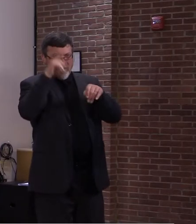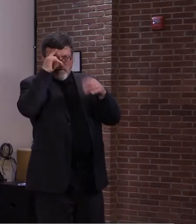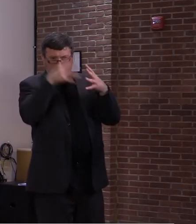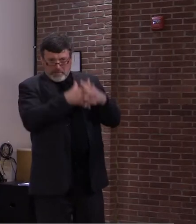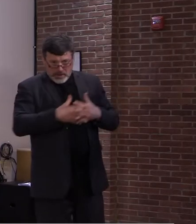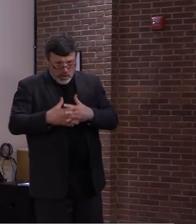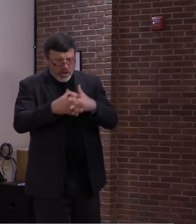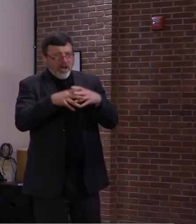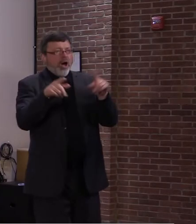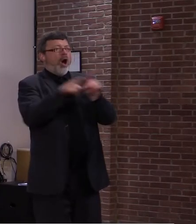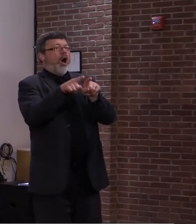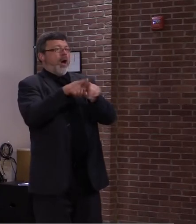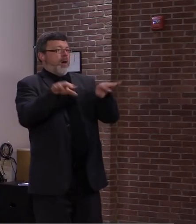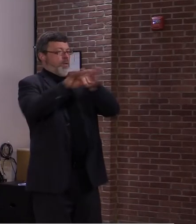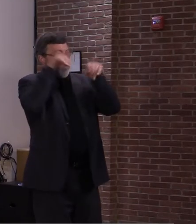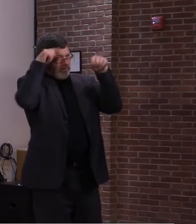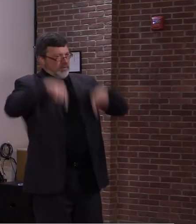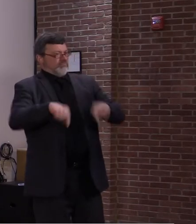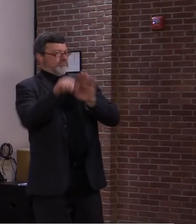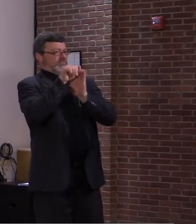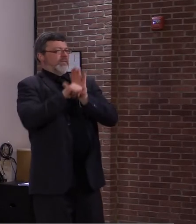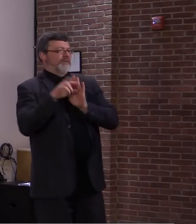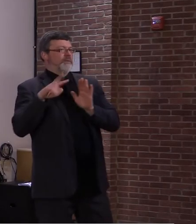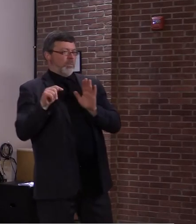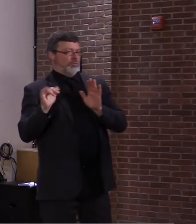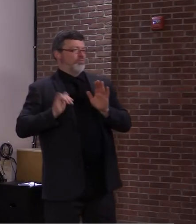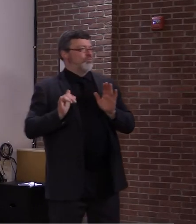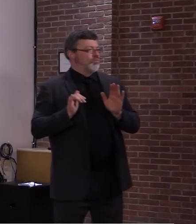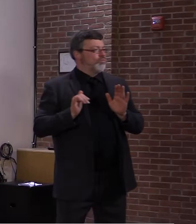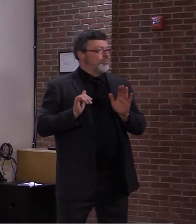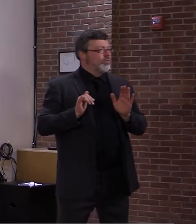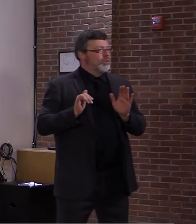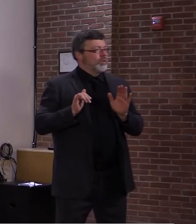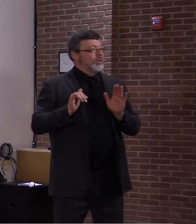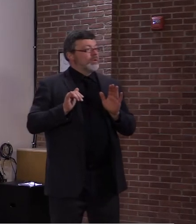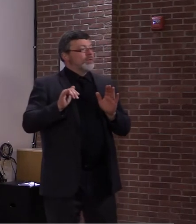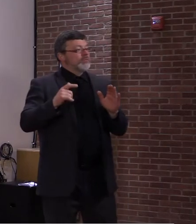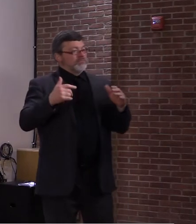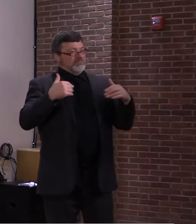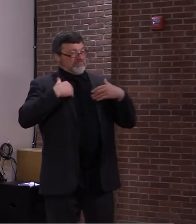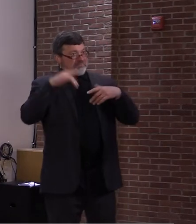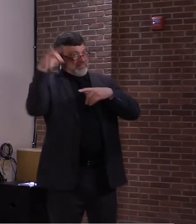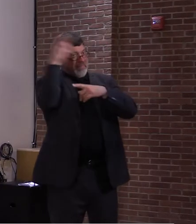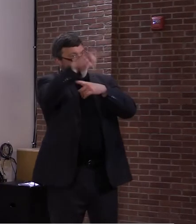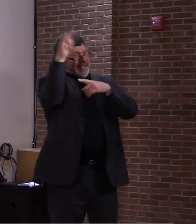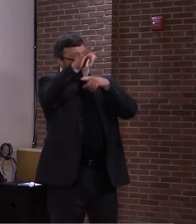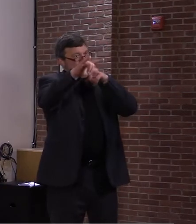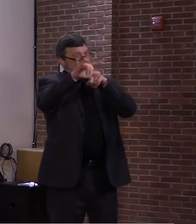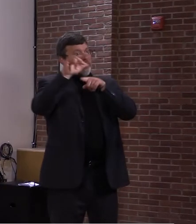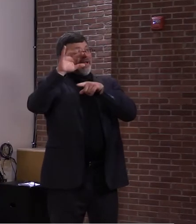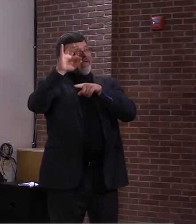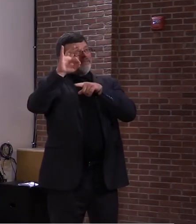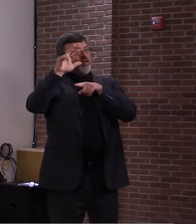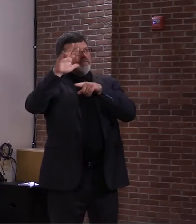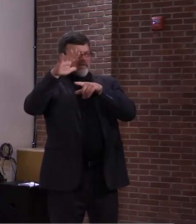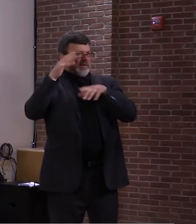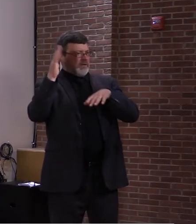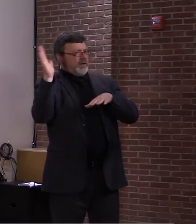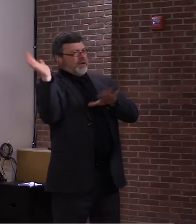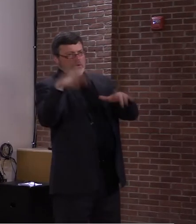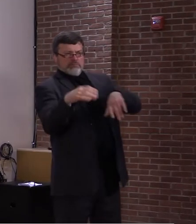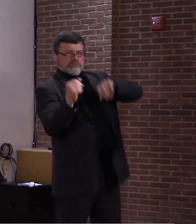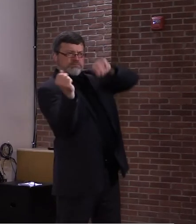was asked to send our F-35s over there. This is what we train for. This is what they train for and what